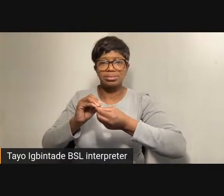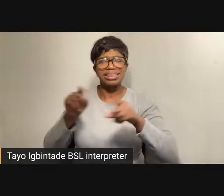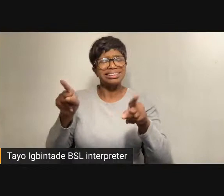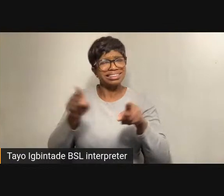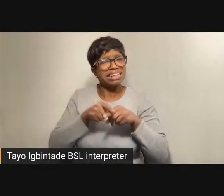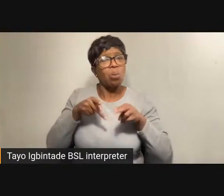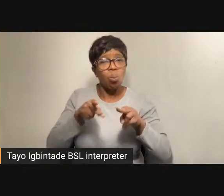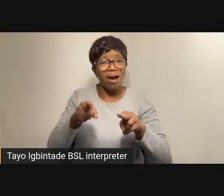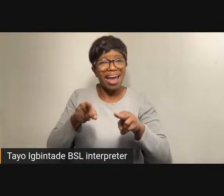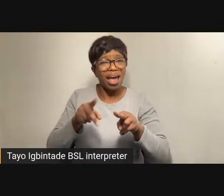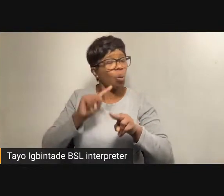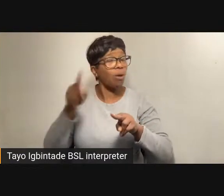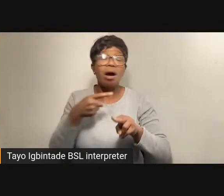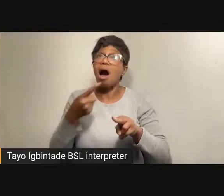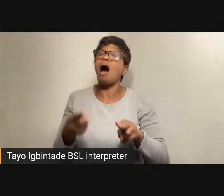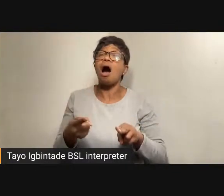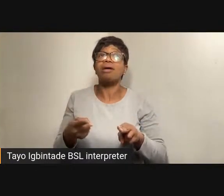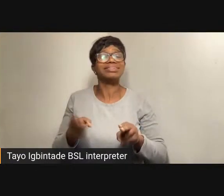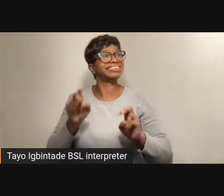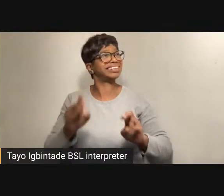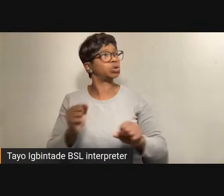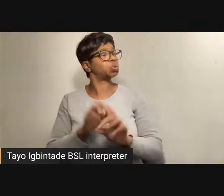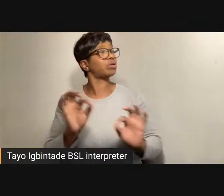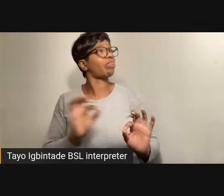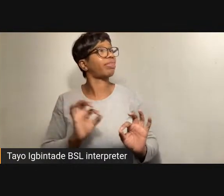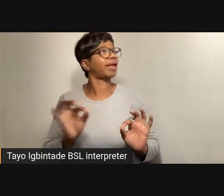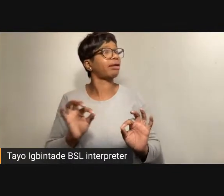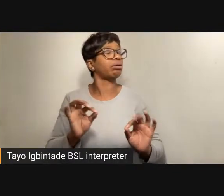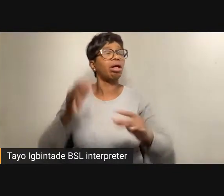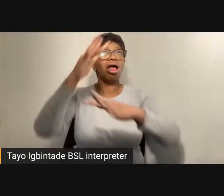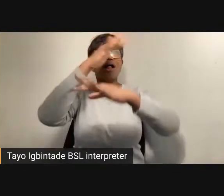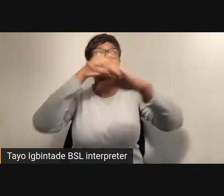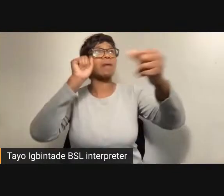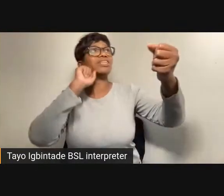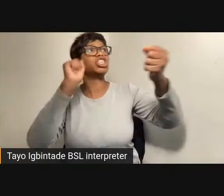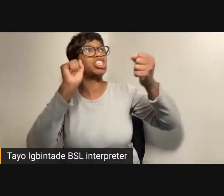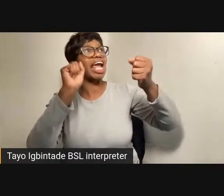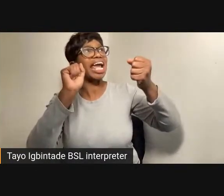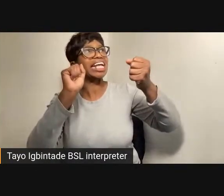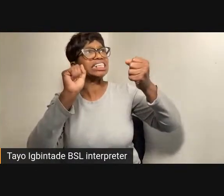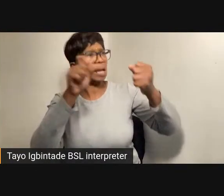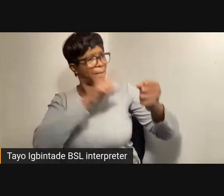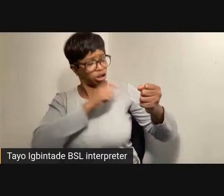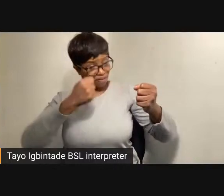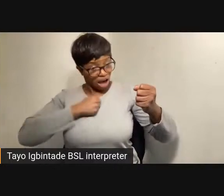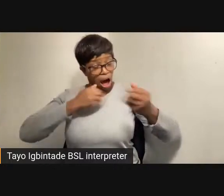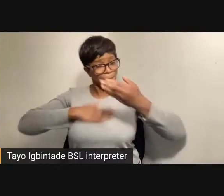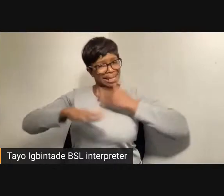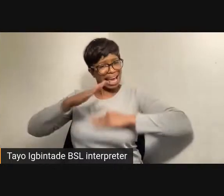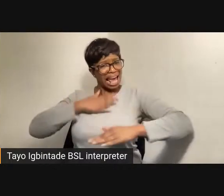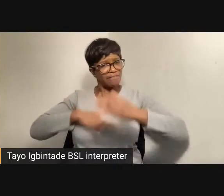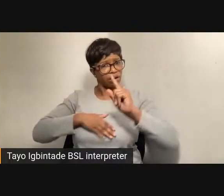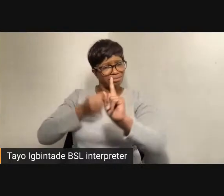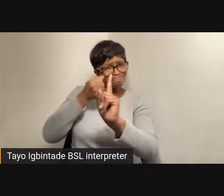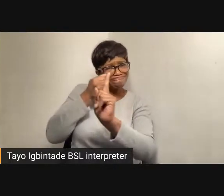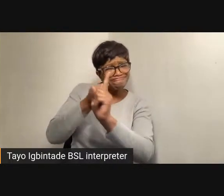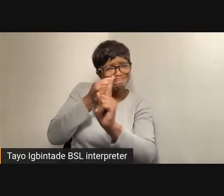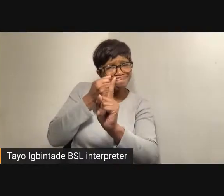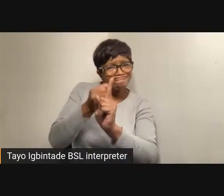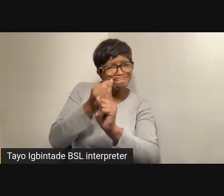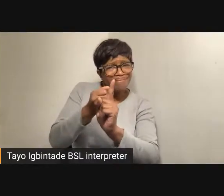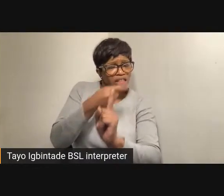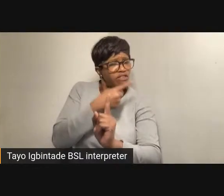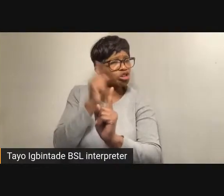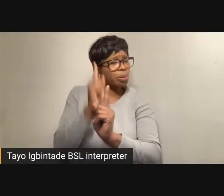we cannot sit and do nothing while climate change caused by our actions impacts on the most vulnerable in many